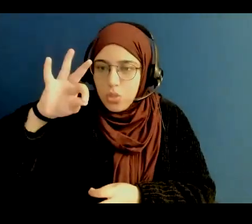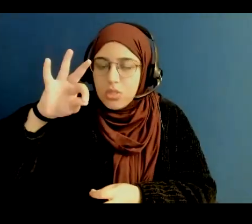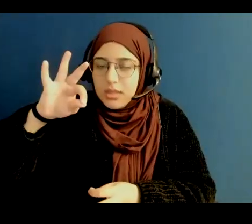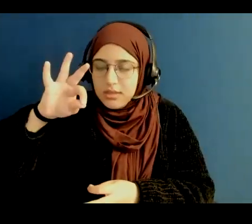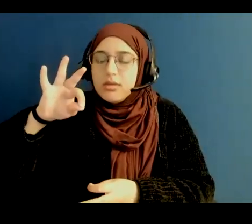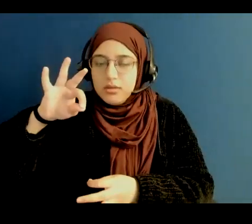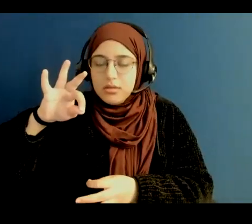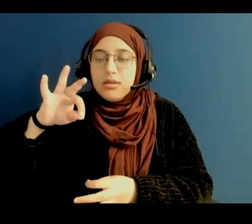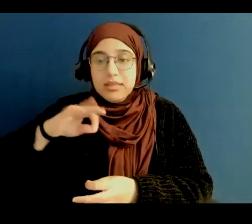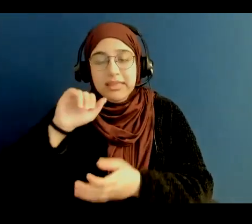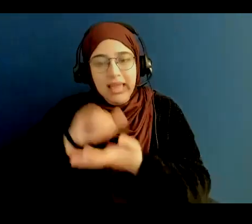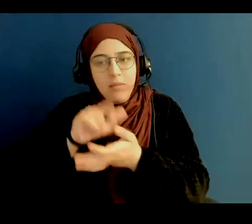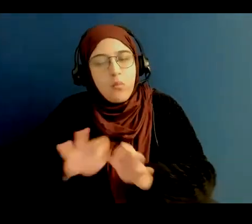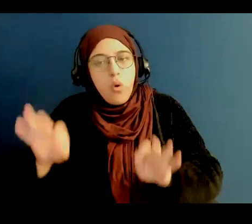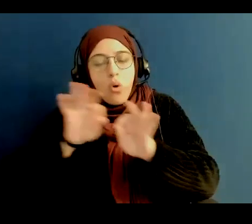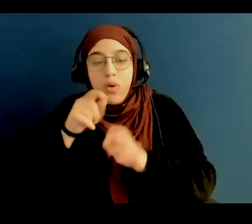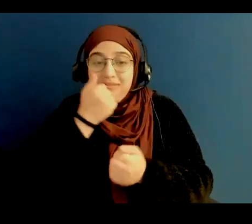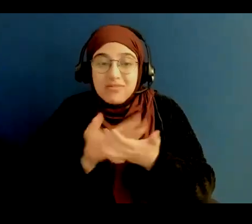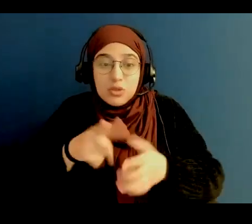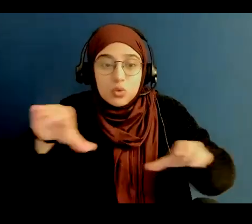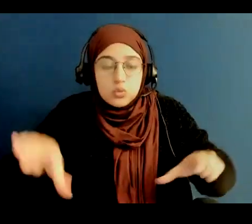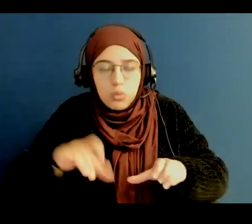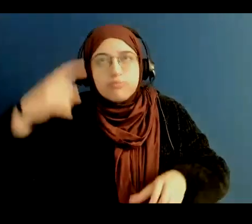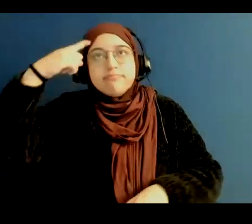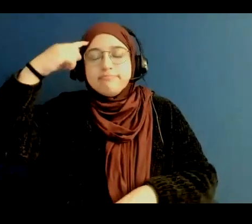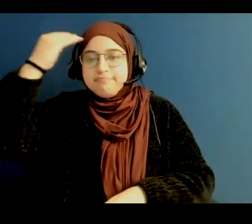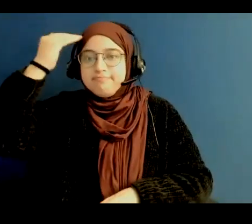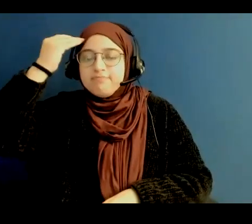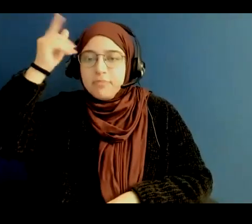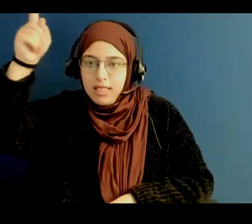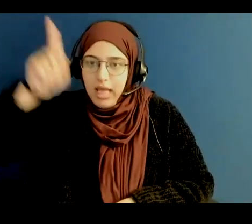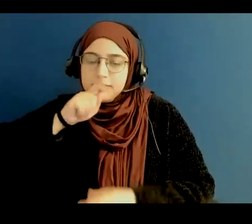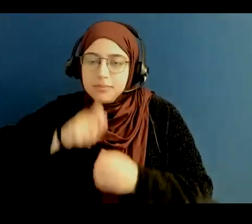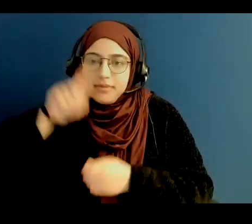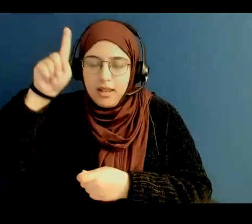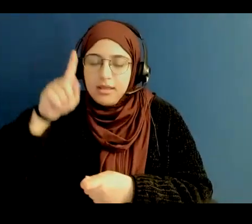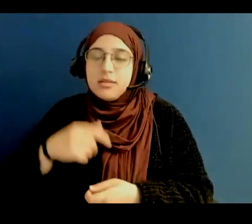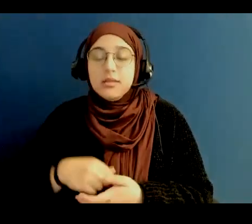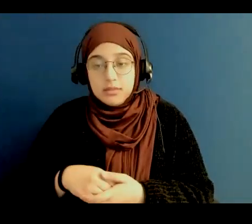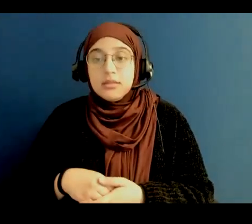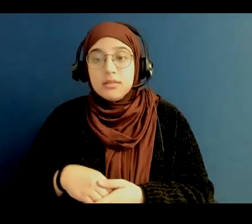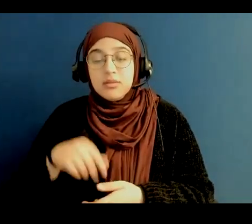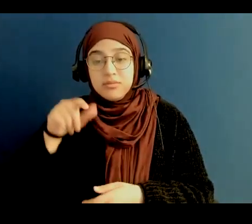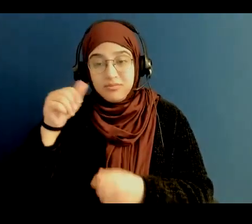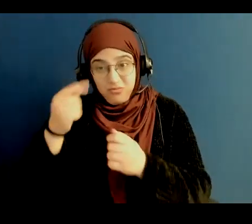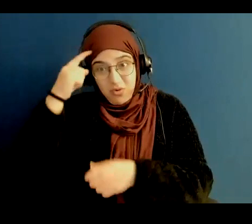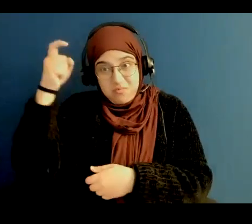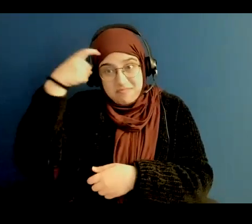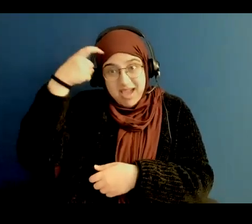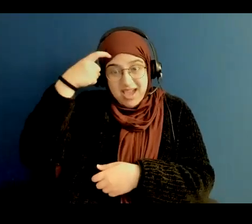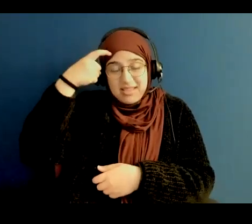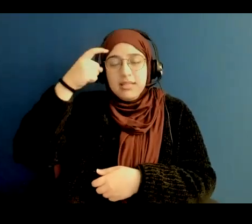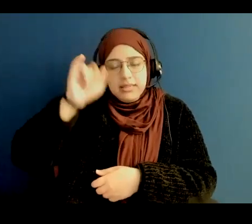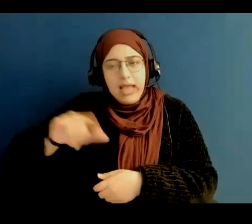Azza wa Jal. And when it comes to the mind, you need to feed it with knowledge, and that is Islamic knowledge, and also whatever